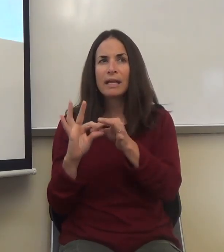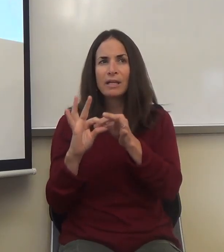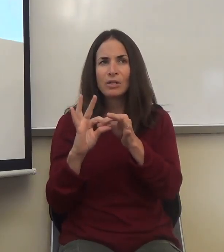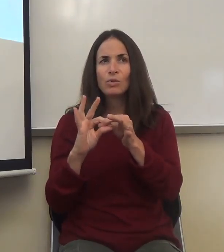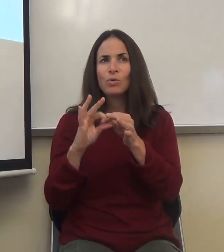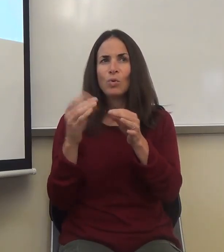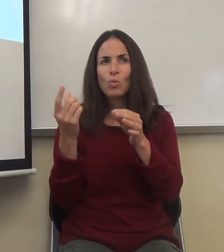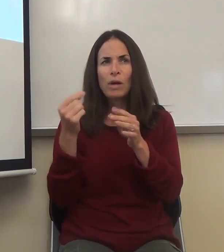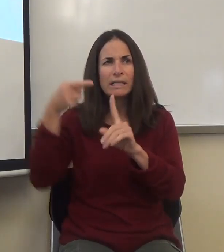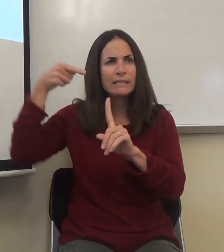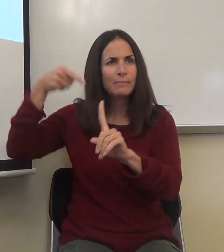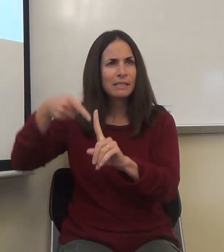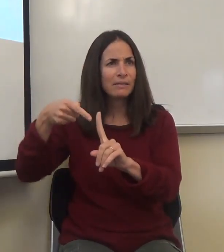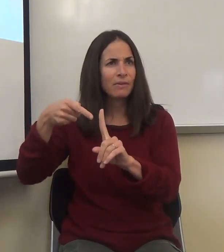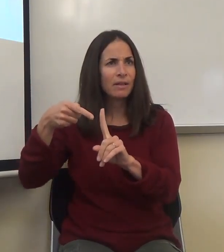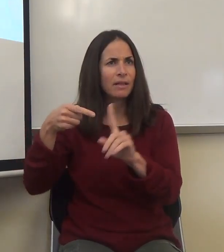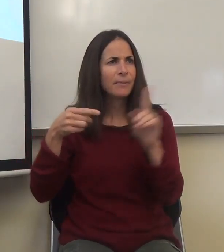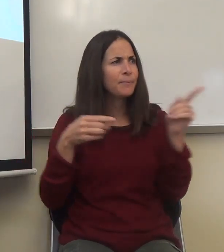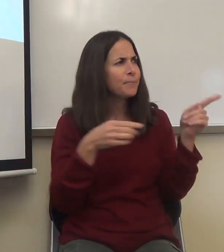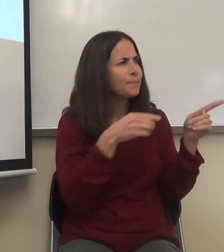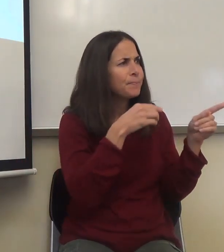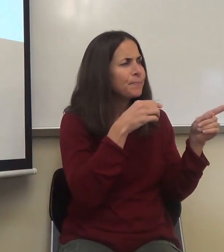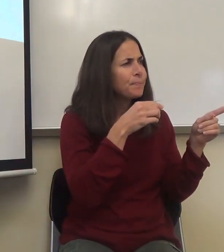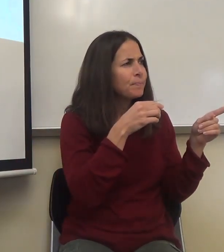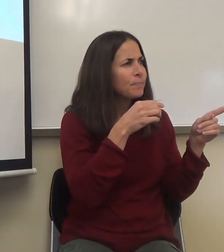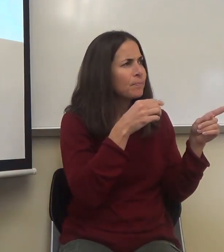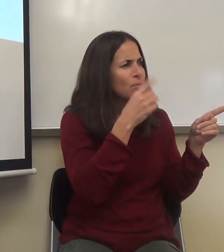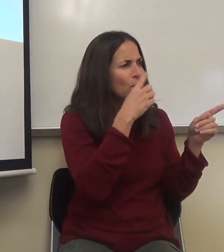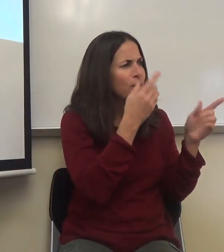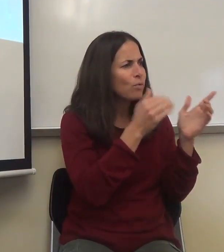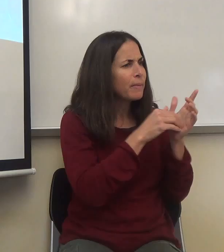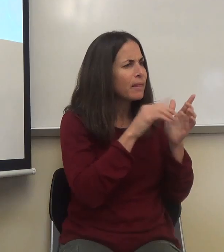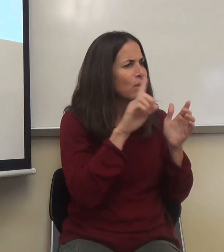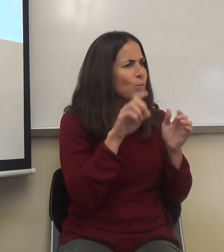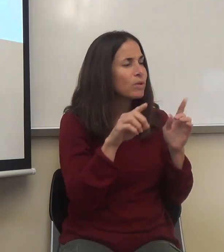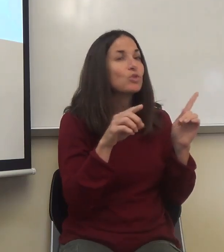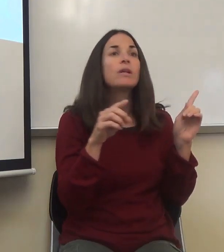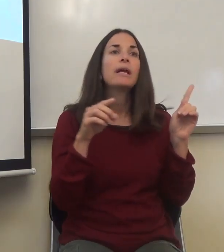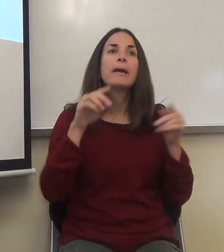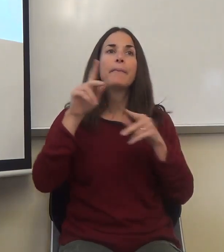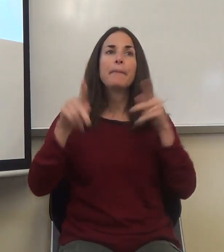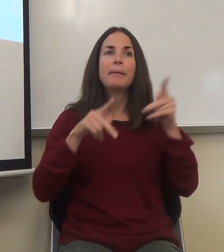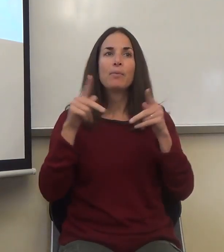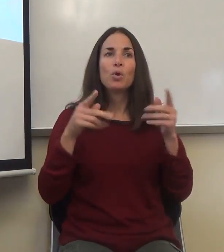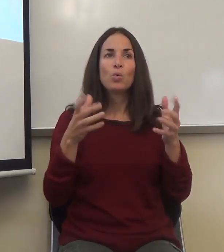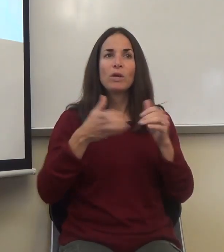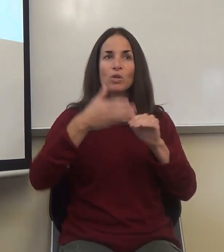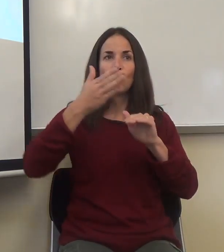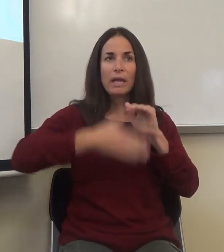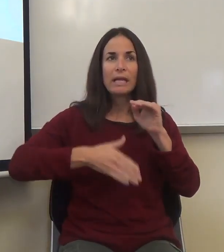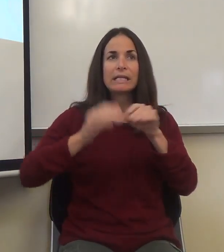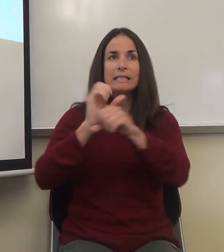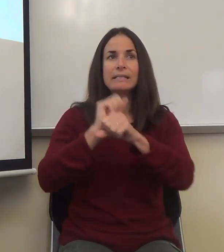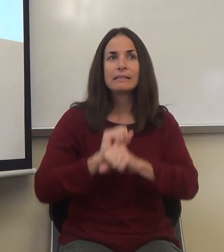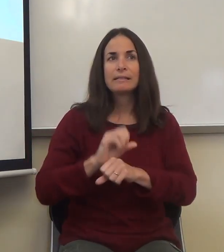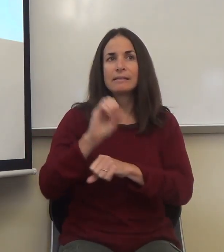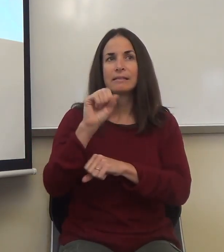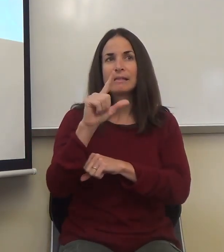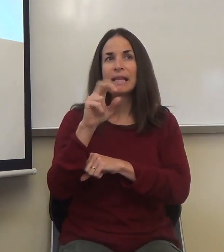desegregation. Same thing with the word abolitionist. Technically, it just means somebody who wants to end